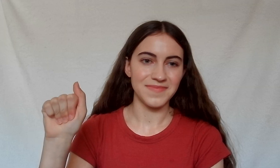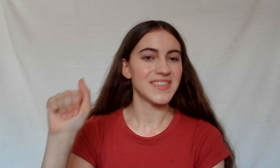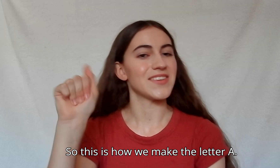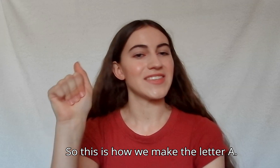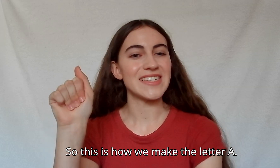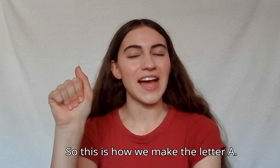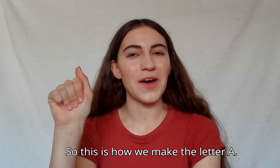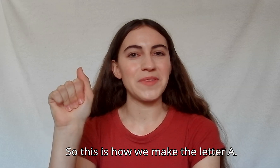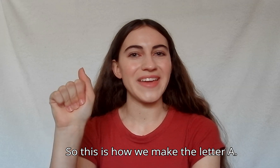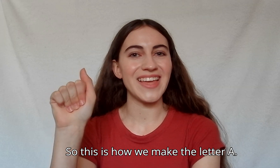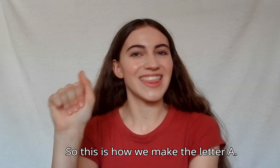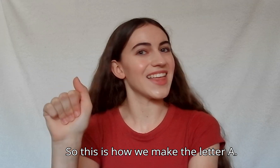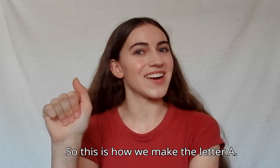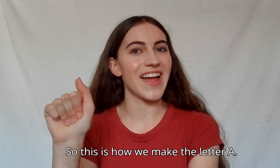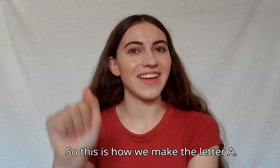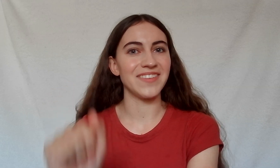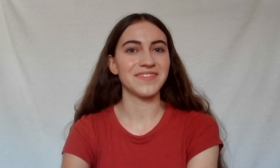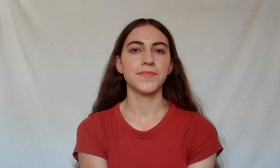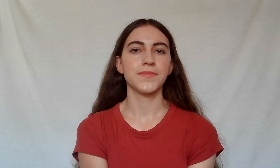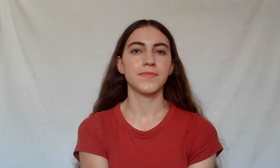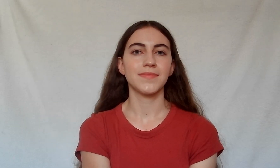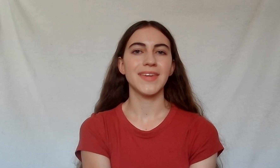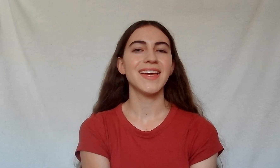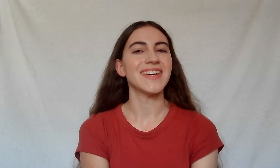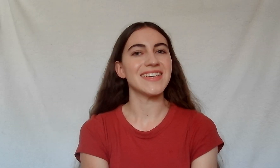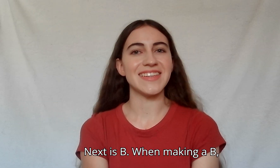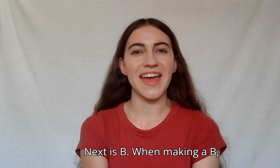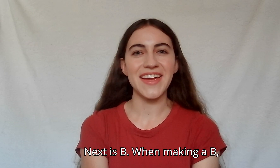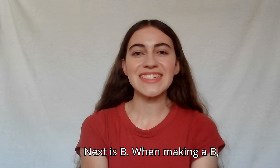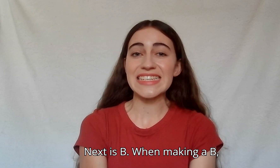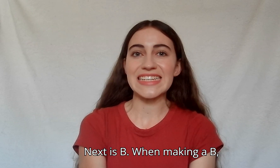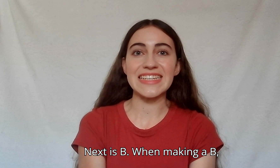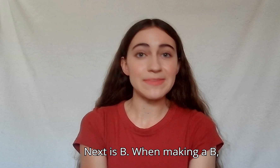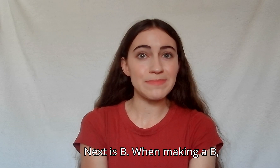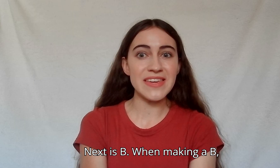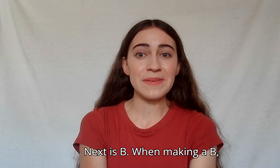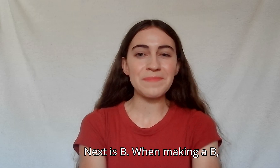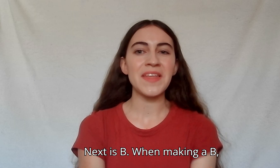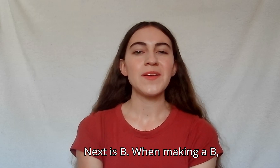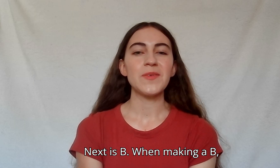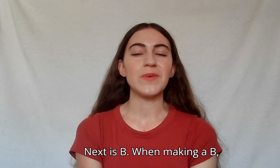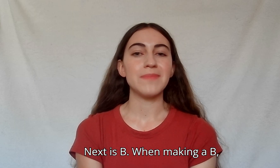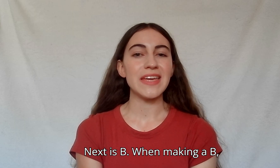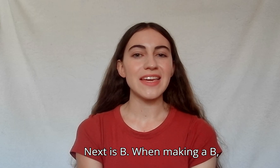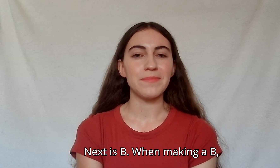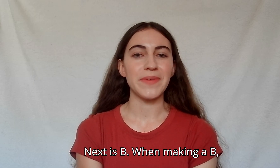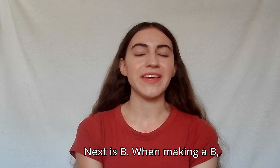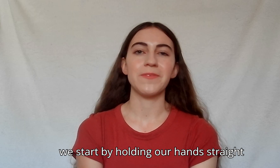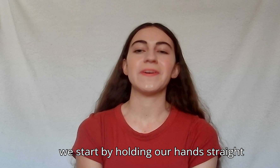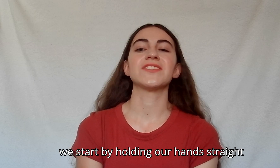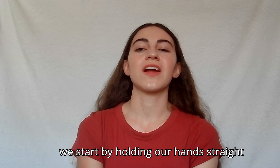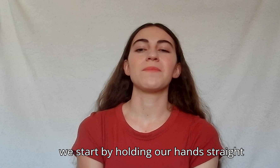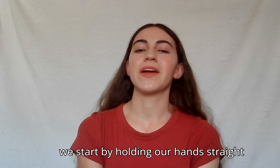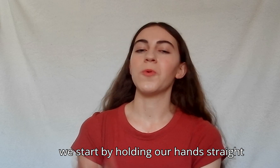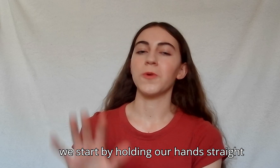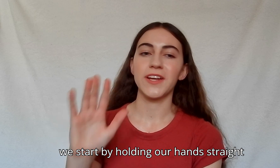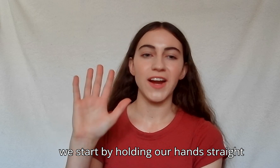So this is how we make the letter A. Next is B. When making a B, we start by holding our